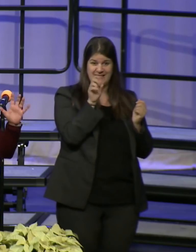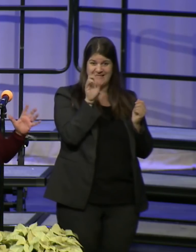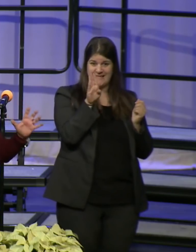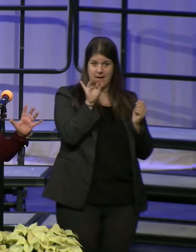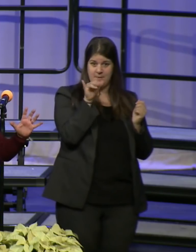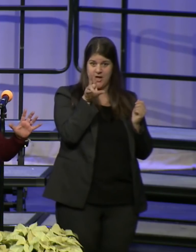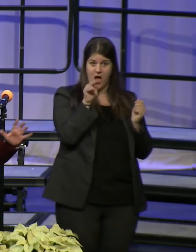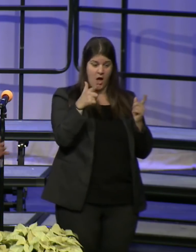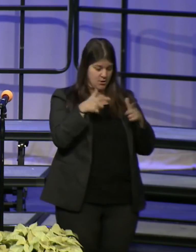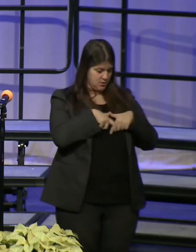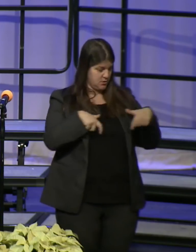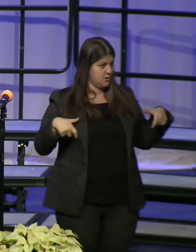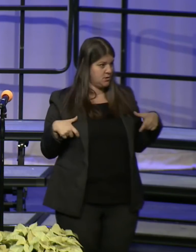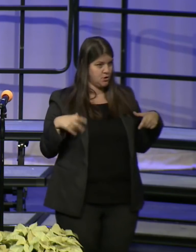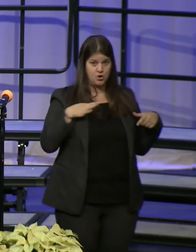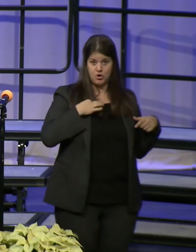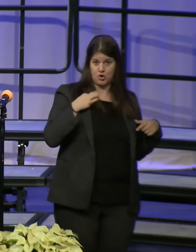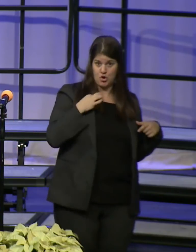like free?